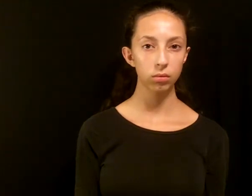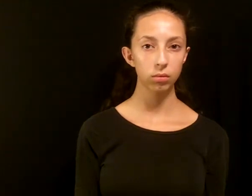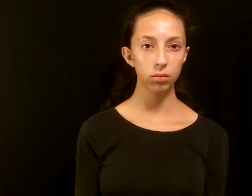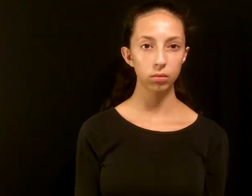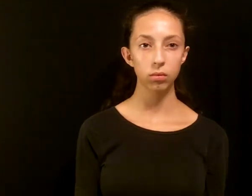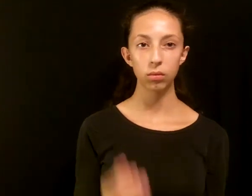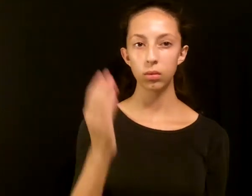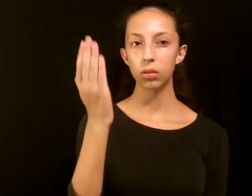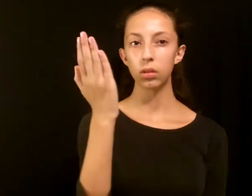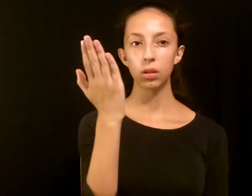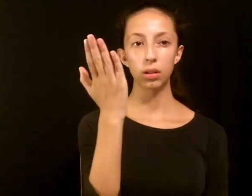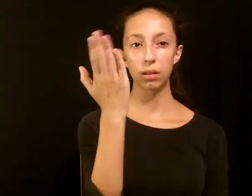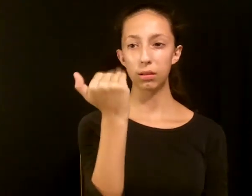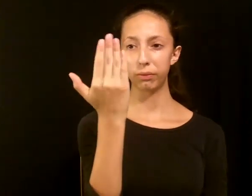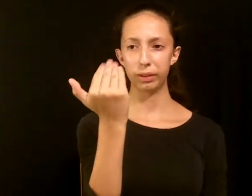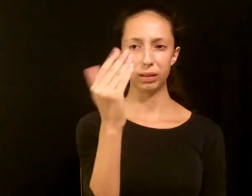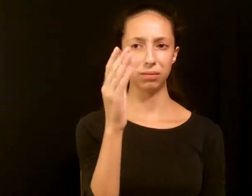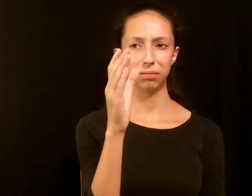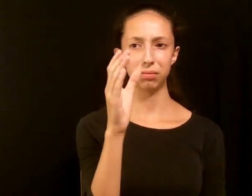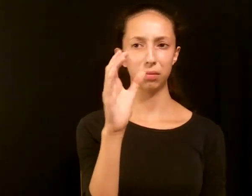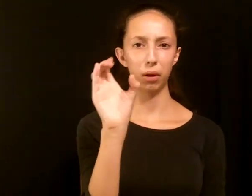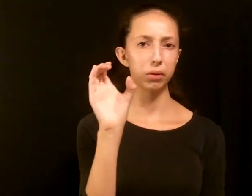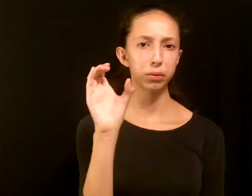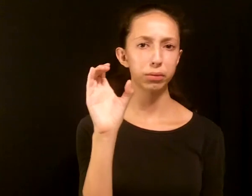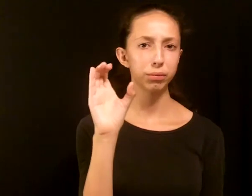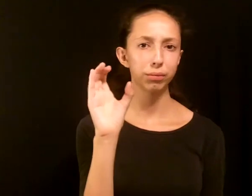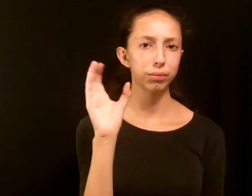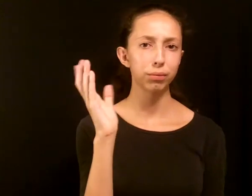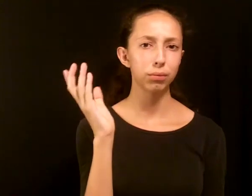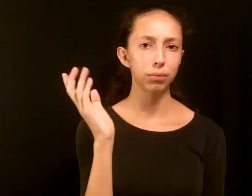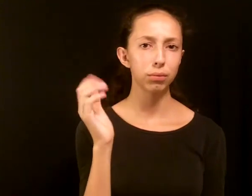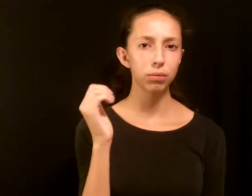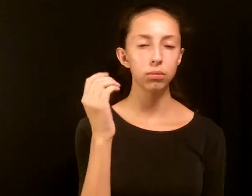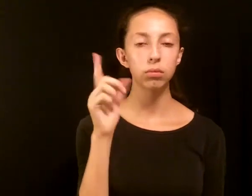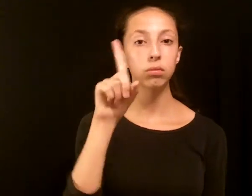do 1,500. You're going to do